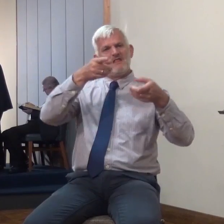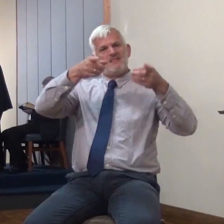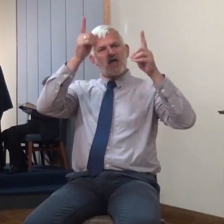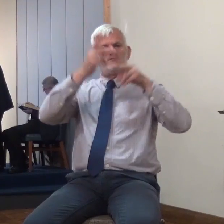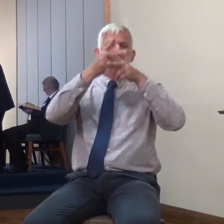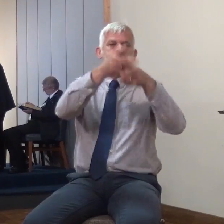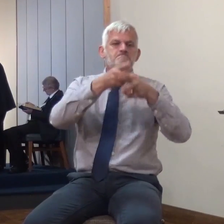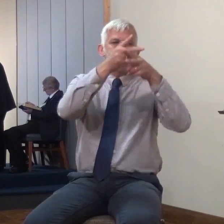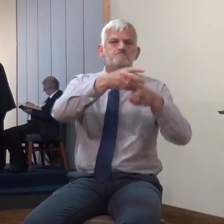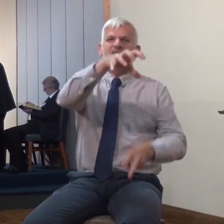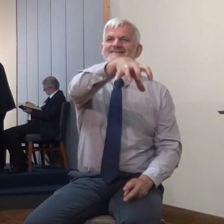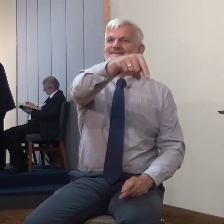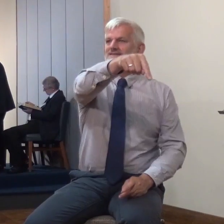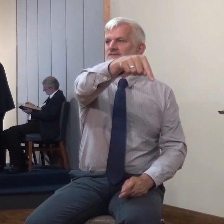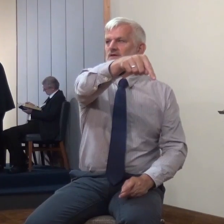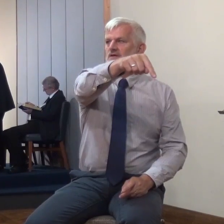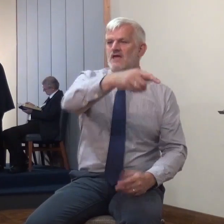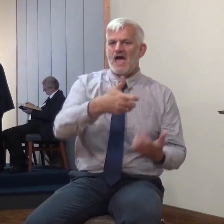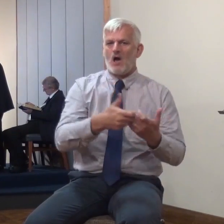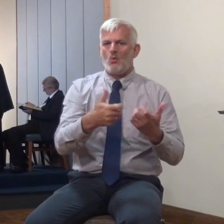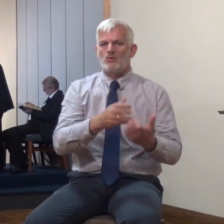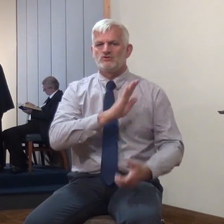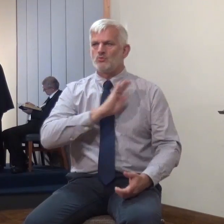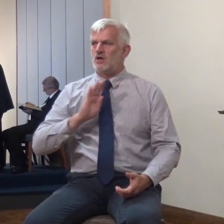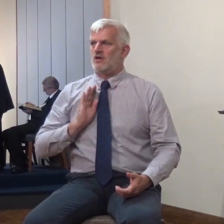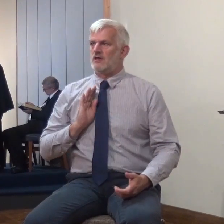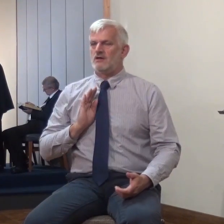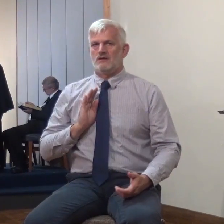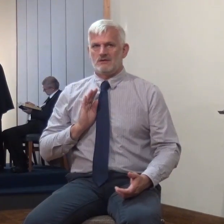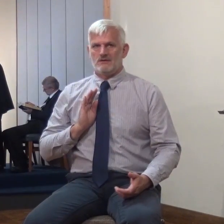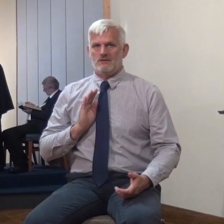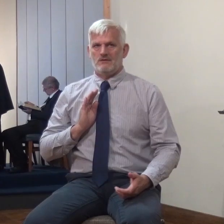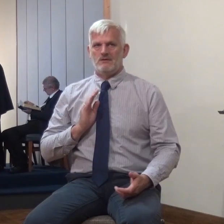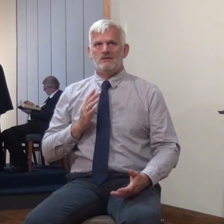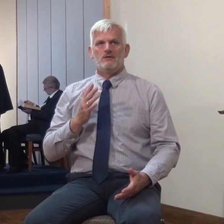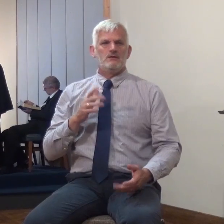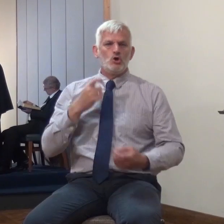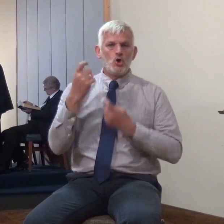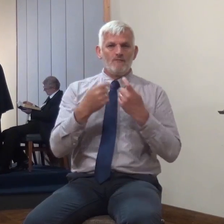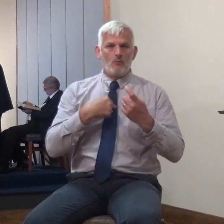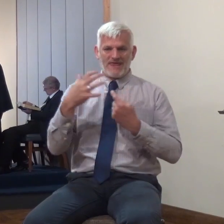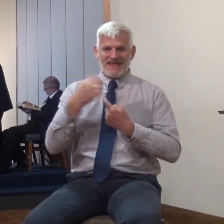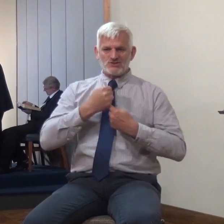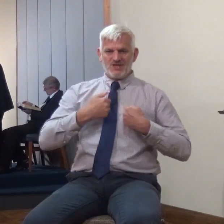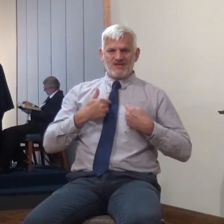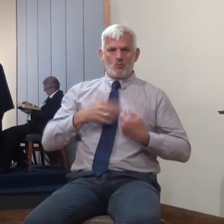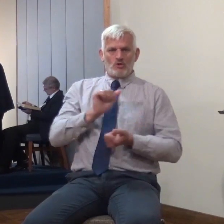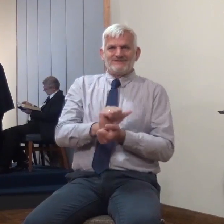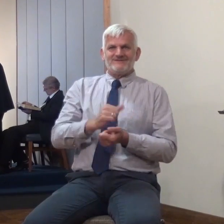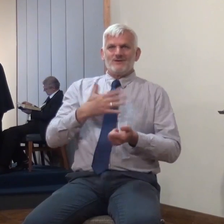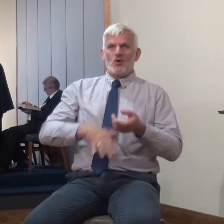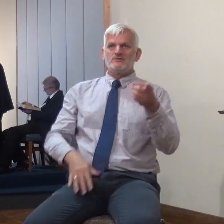the Damascenes, with a garrison desirous to apprehend me. And